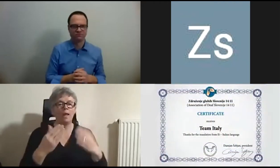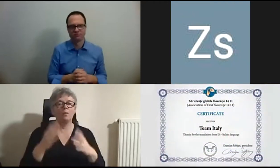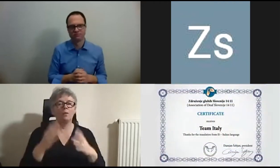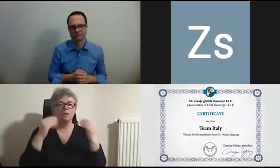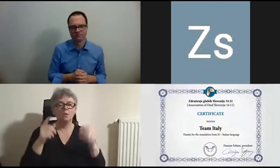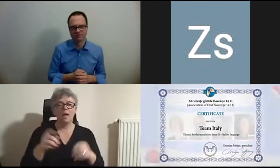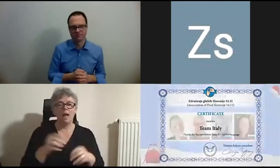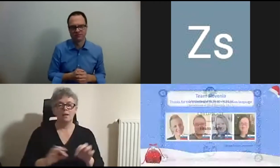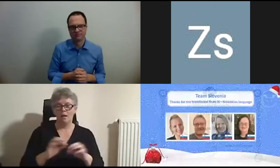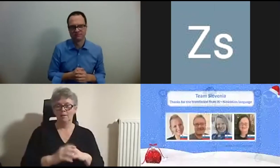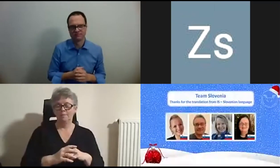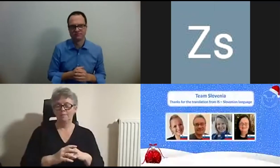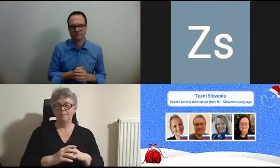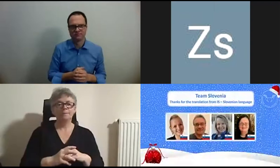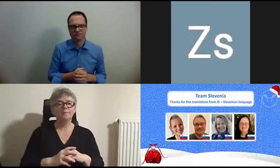Italy.